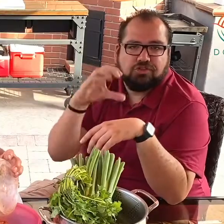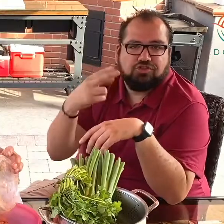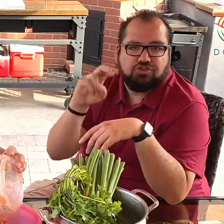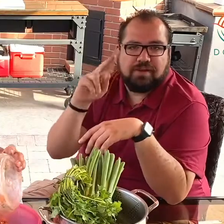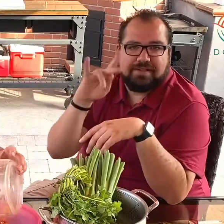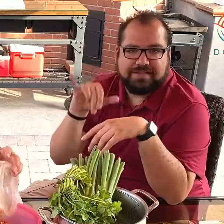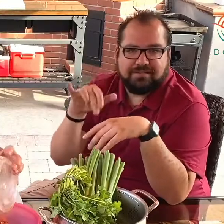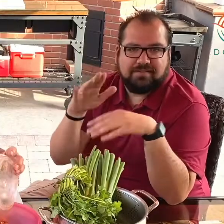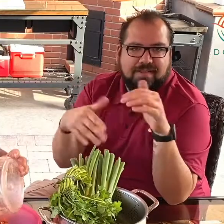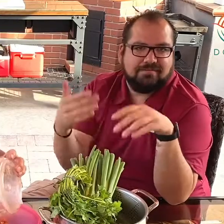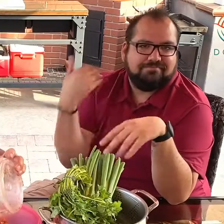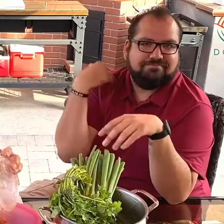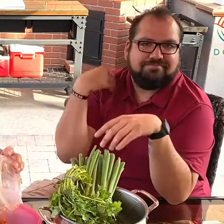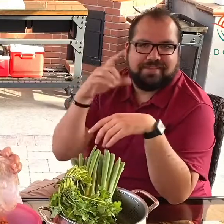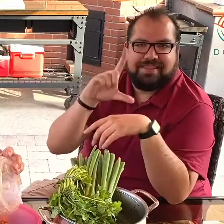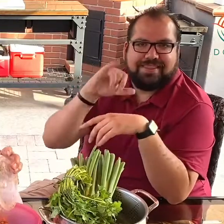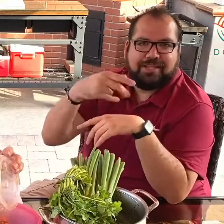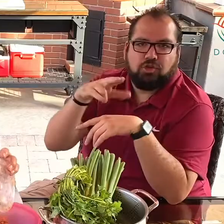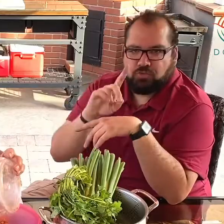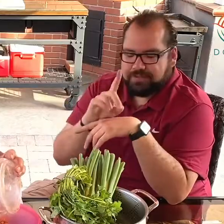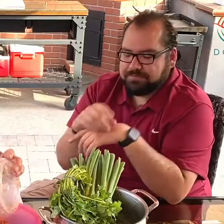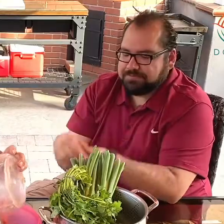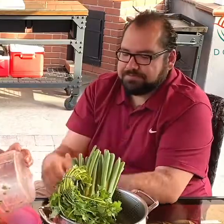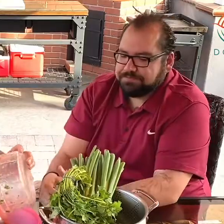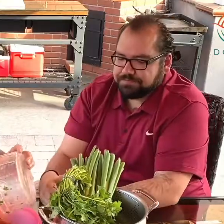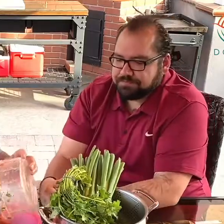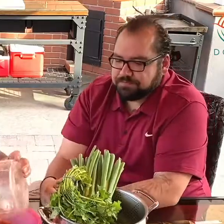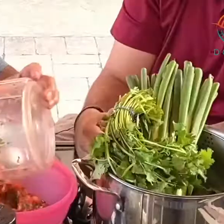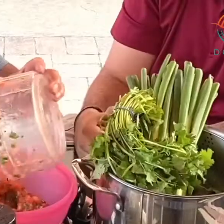See, now you can see it's more chunky than it was previously.